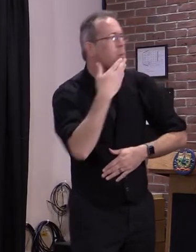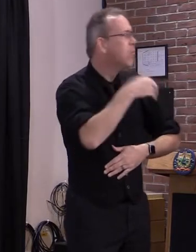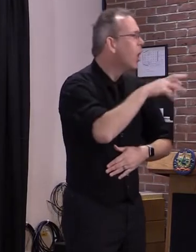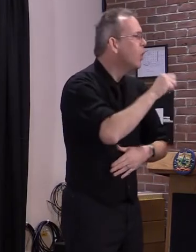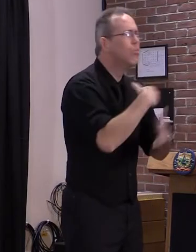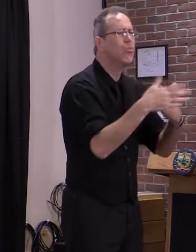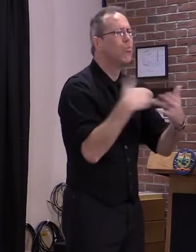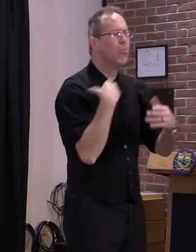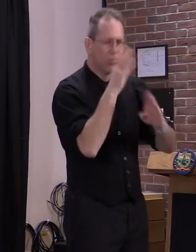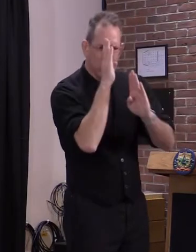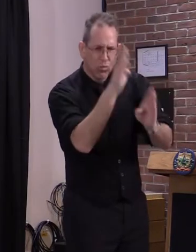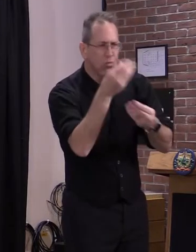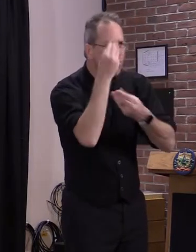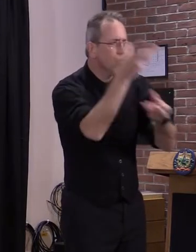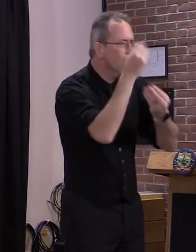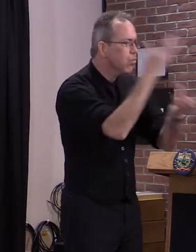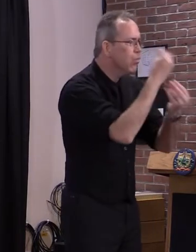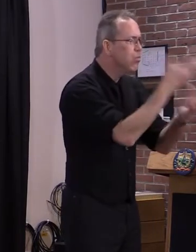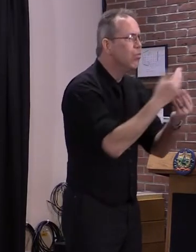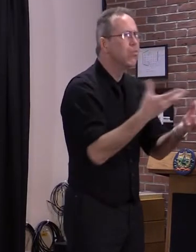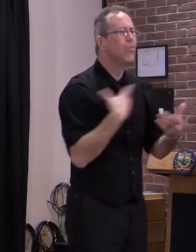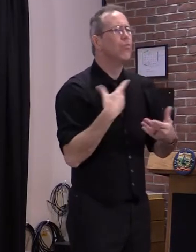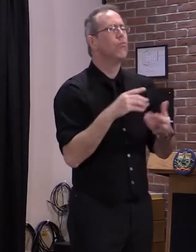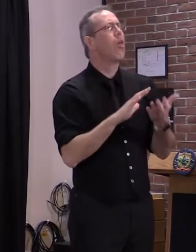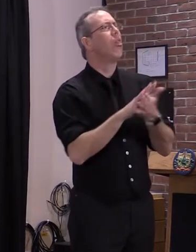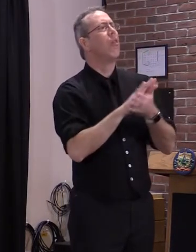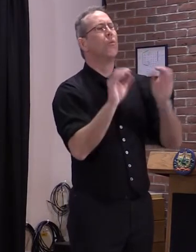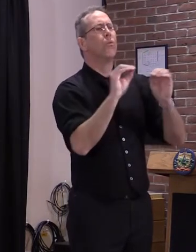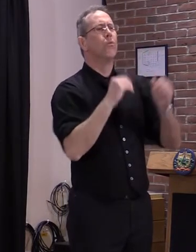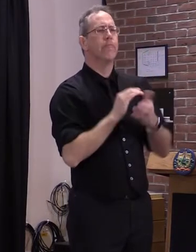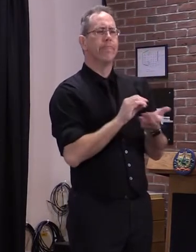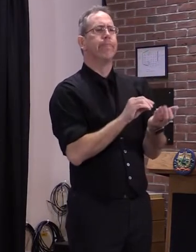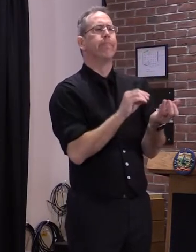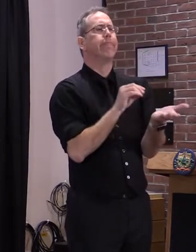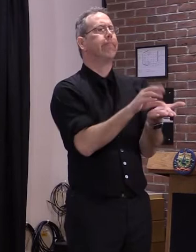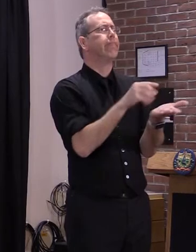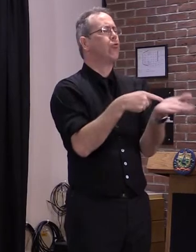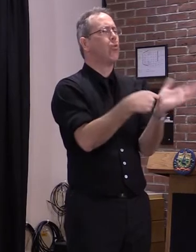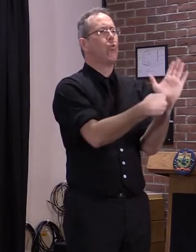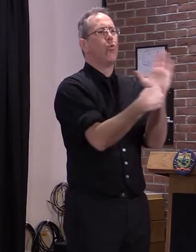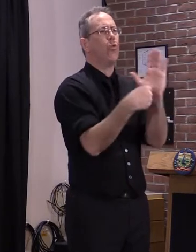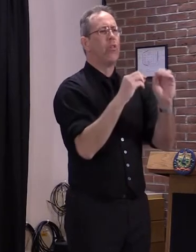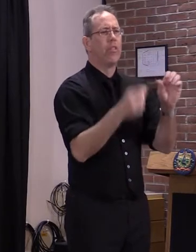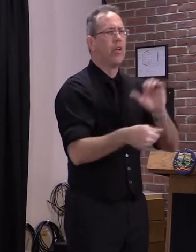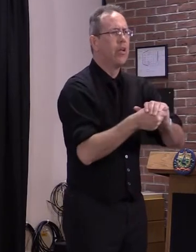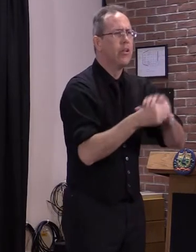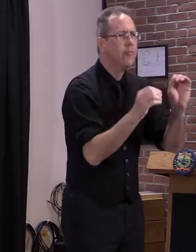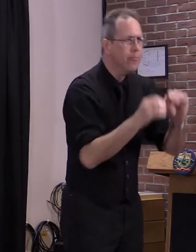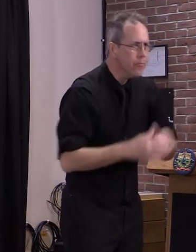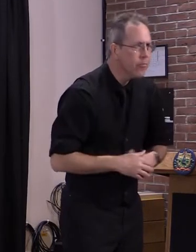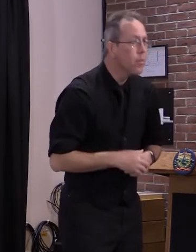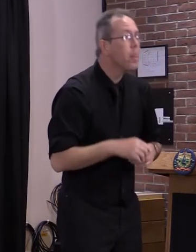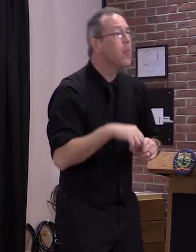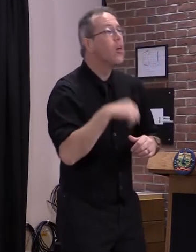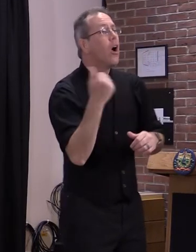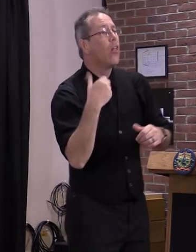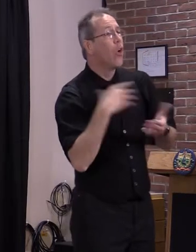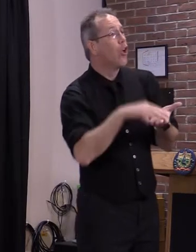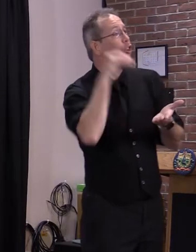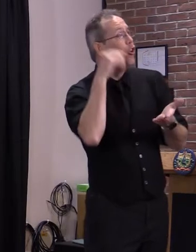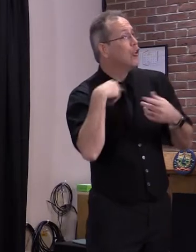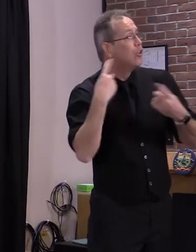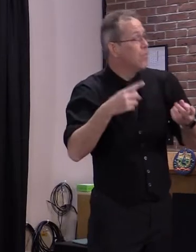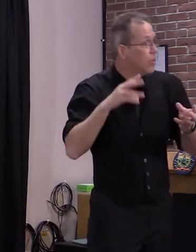as a team, we worked together to listen to the science, watch the data, and make decisions on what we thought